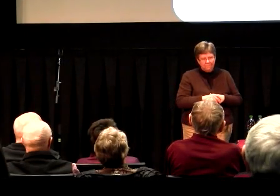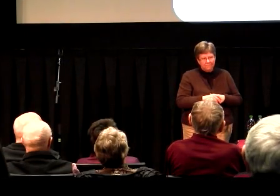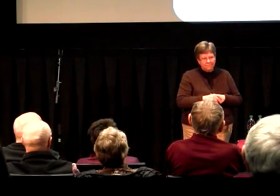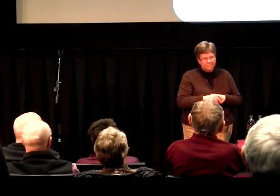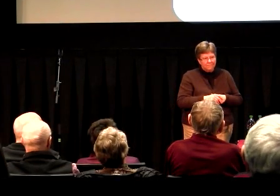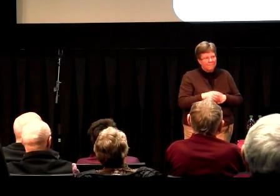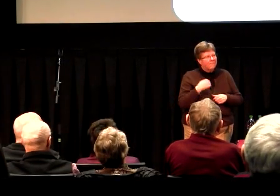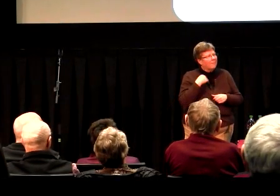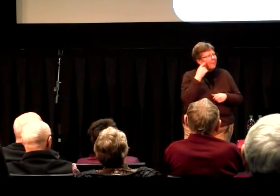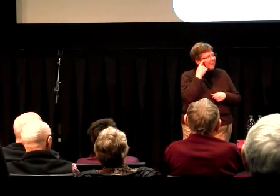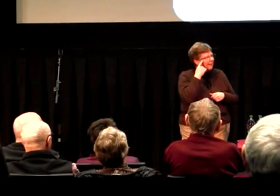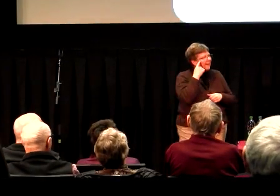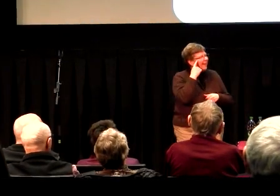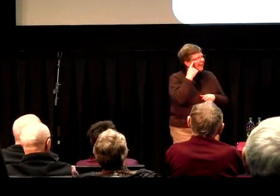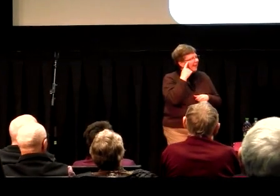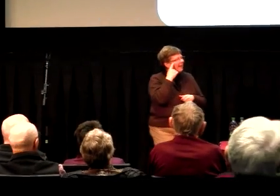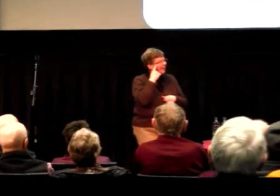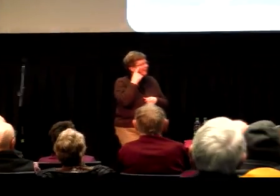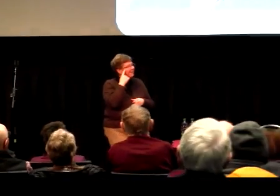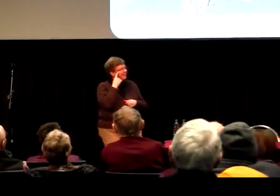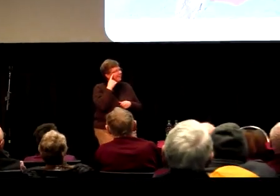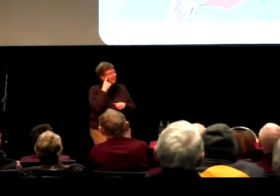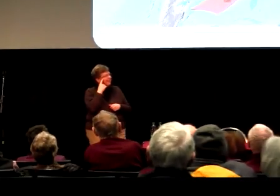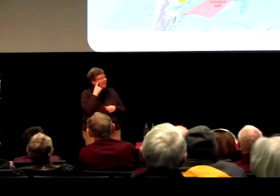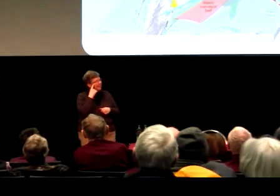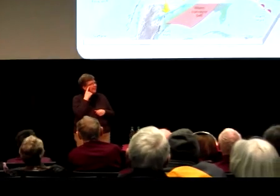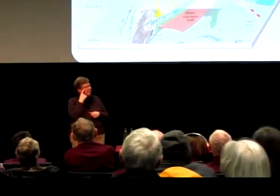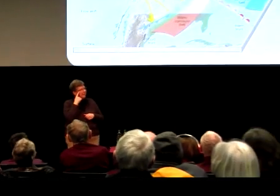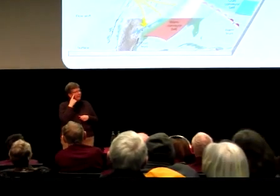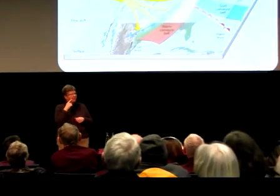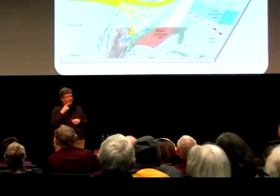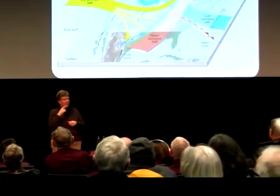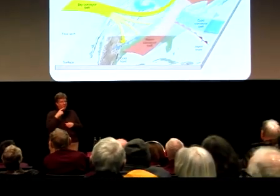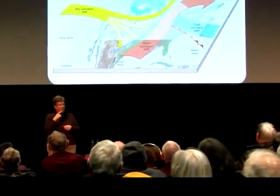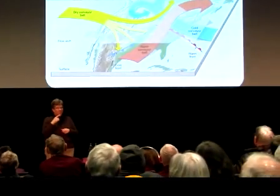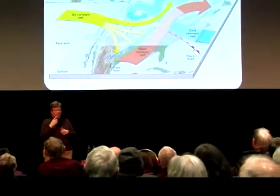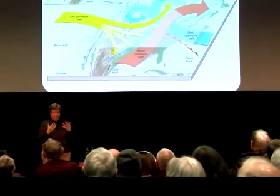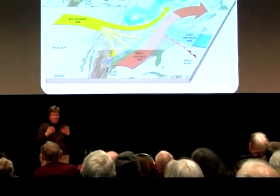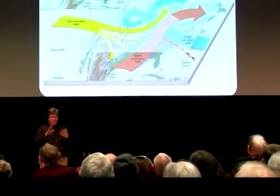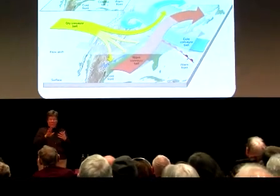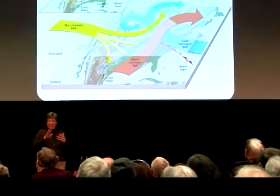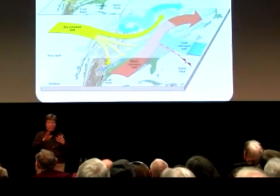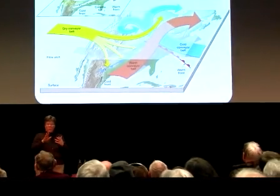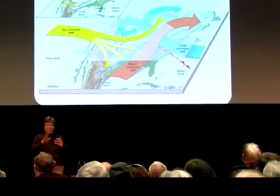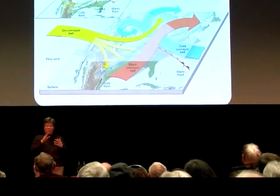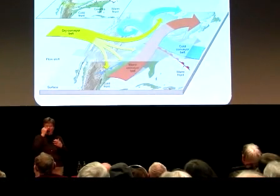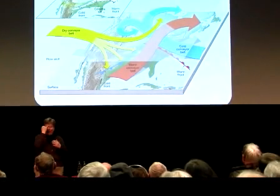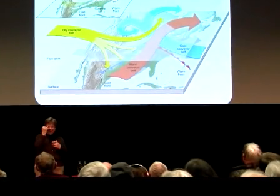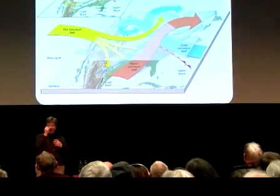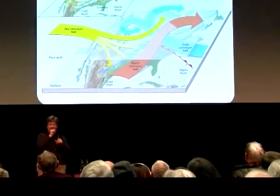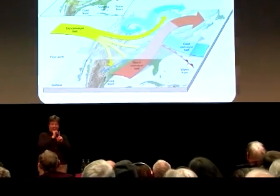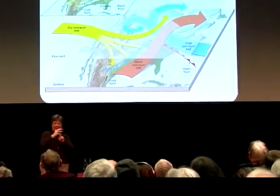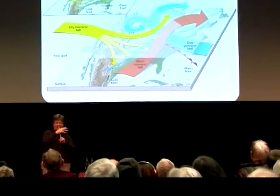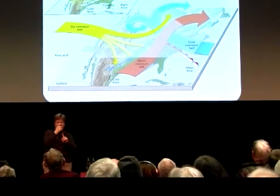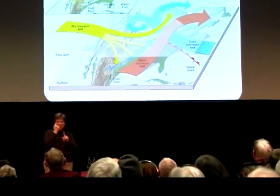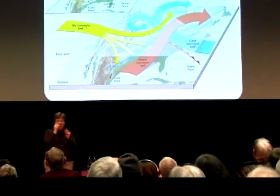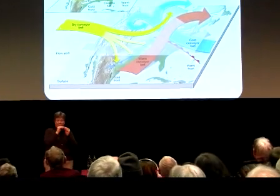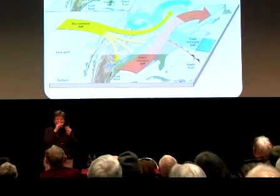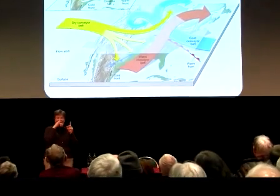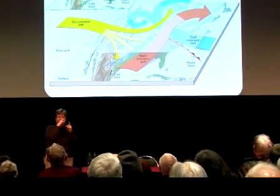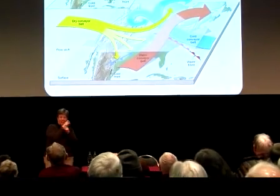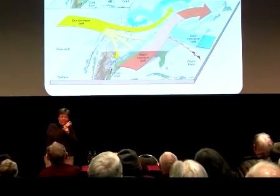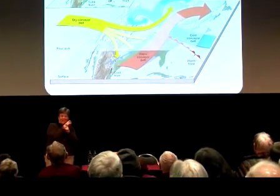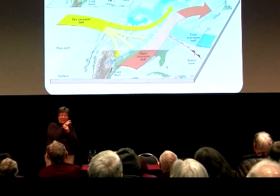So I think you're thinking that the atmosphere is a little bit more complex than we had thought back after World War